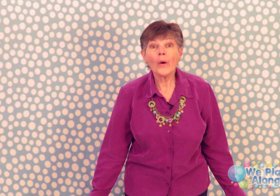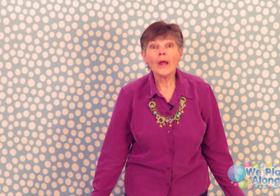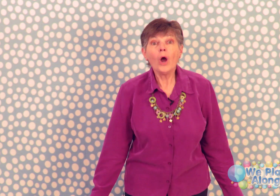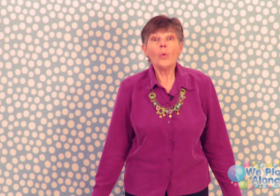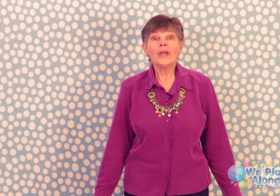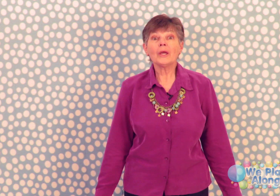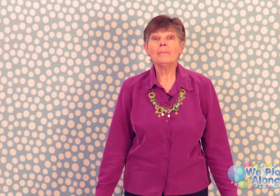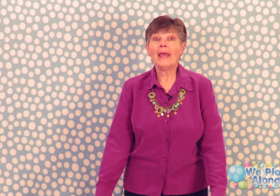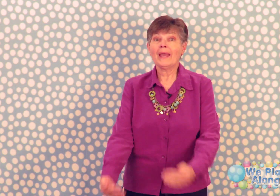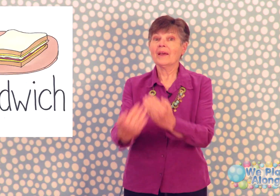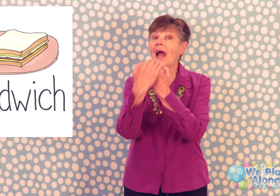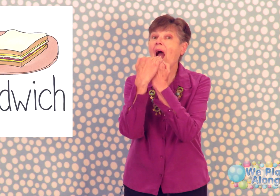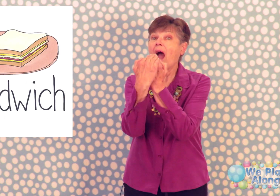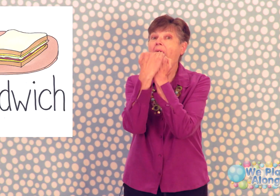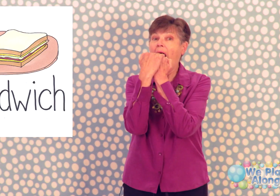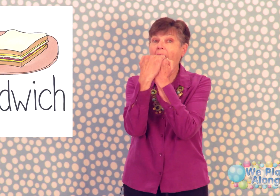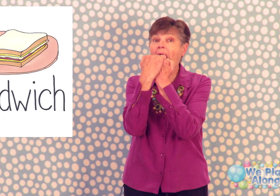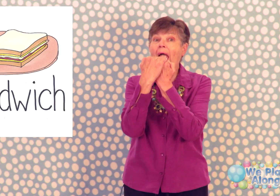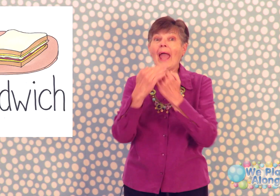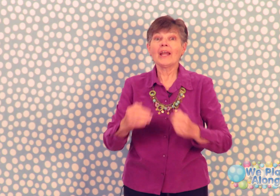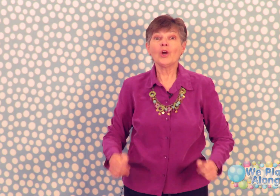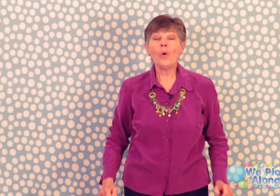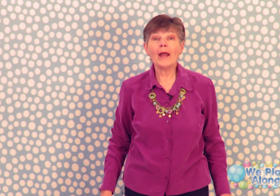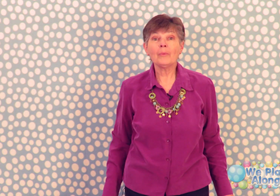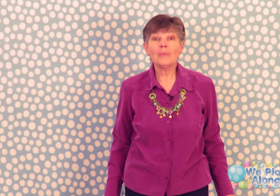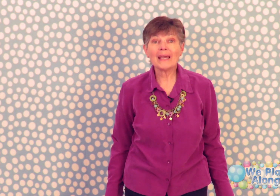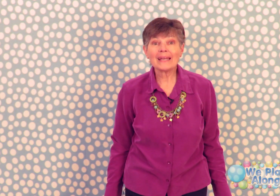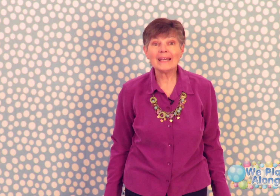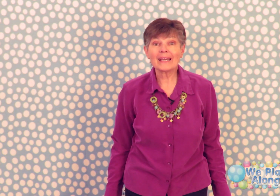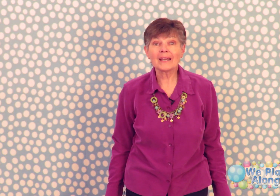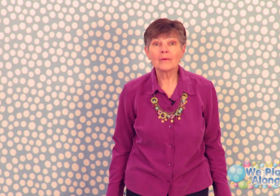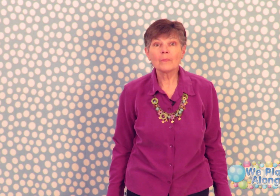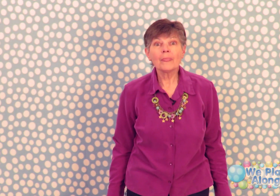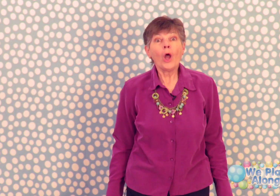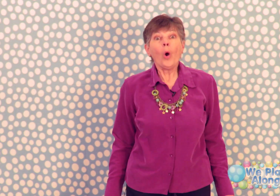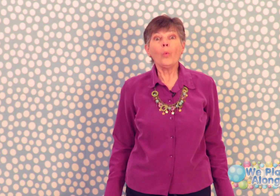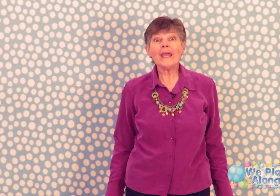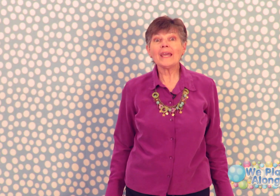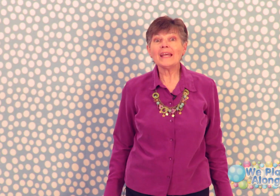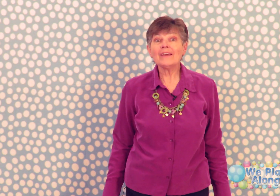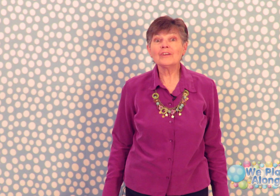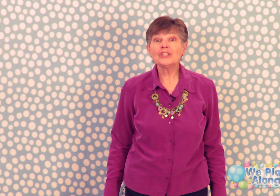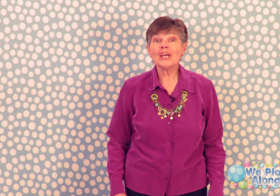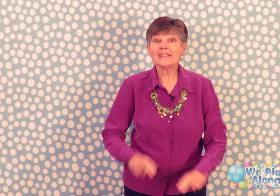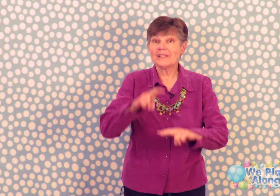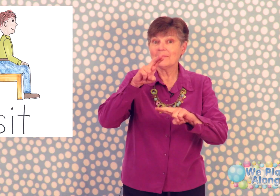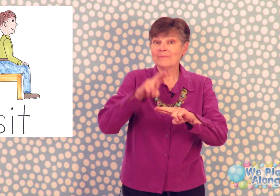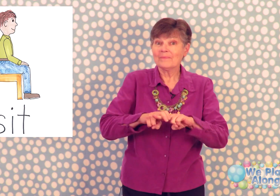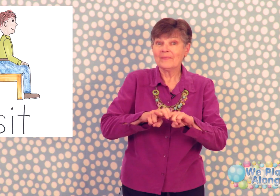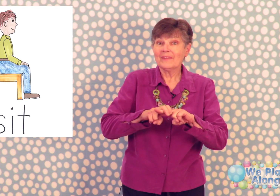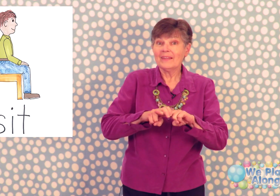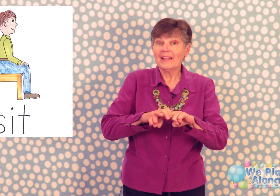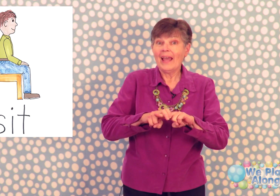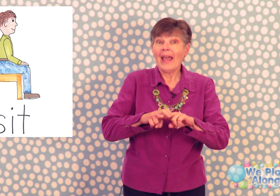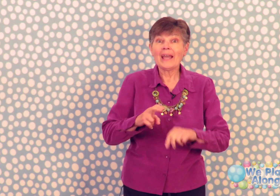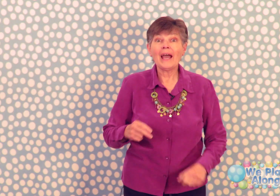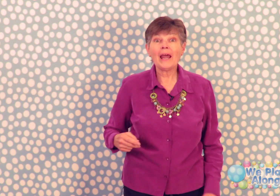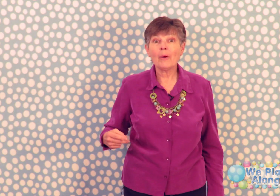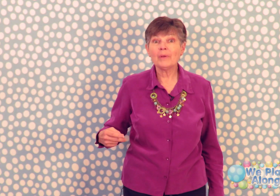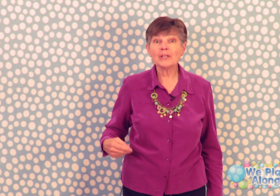or we could make and go on a picnic. We could even just and cut out